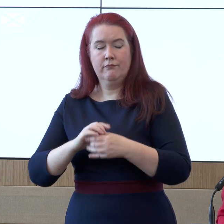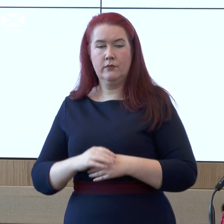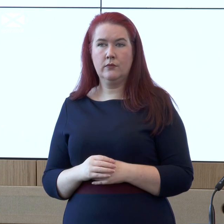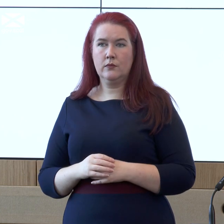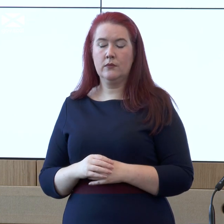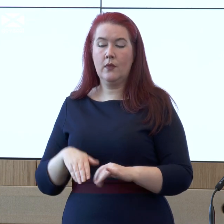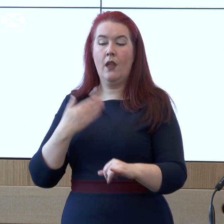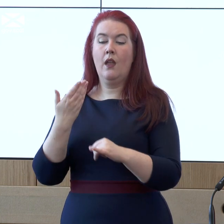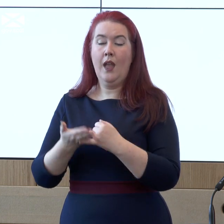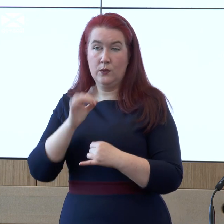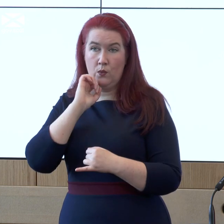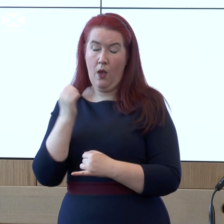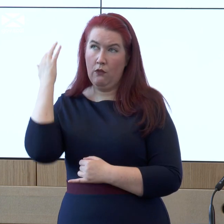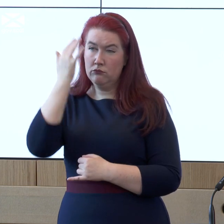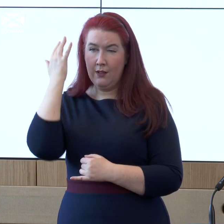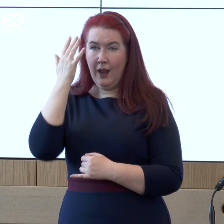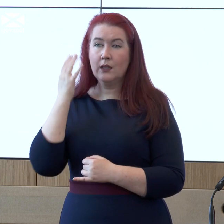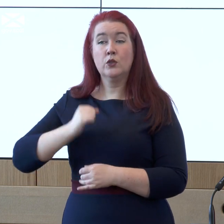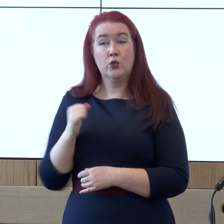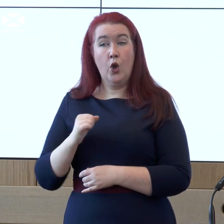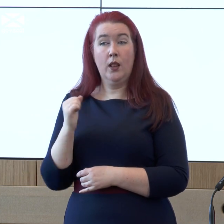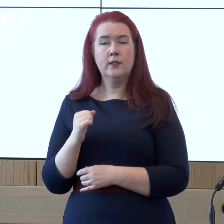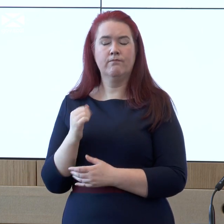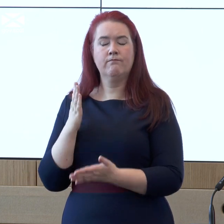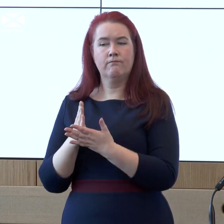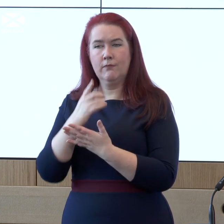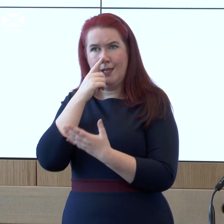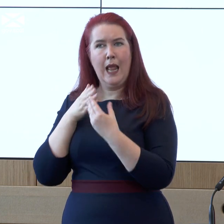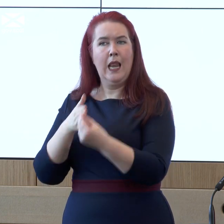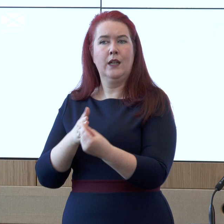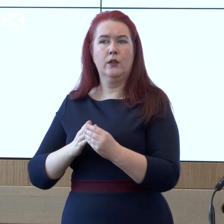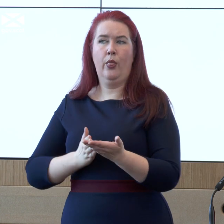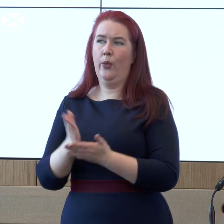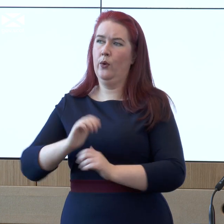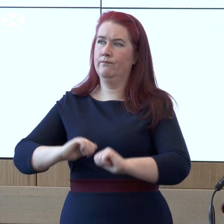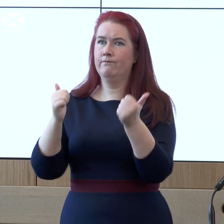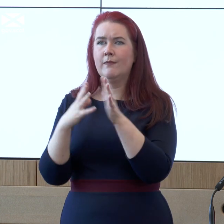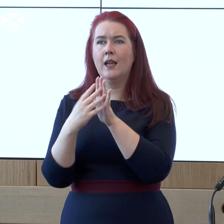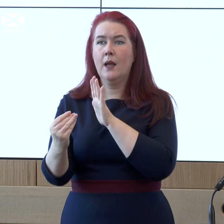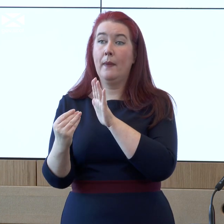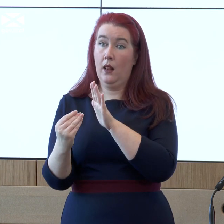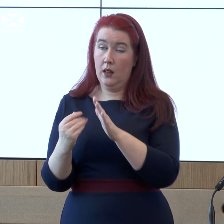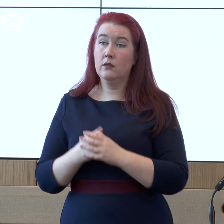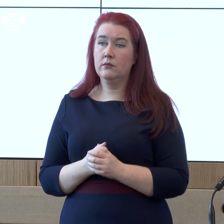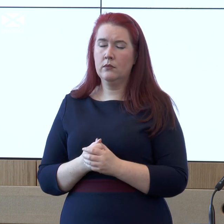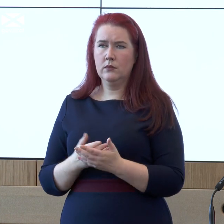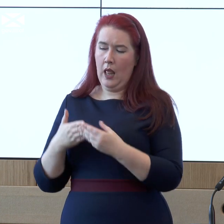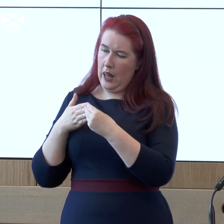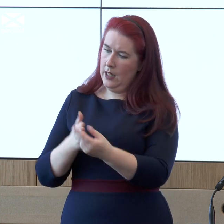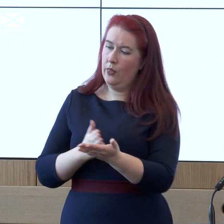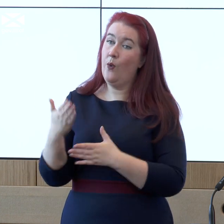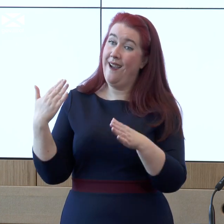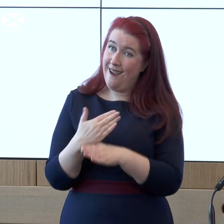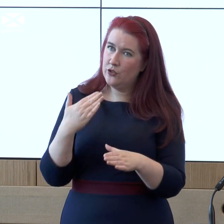the importance of Scotland truly leading by example, leading in actions, not just in